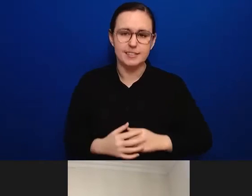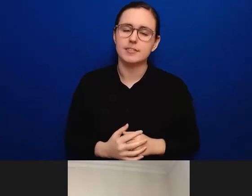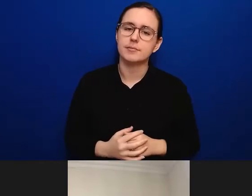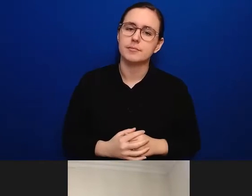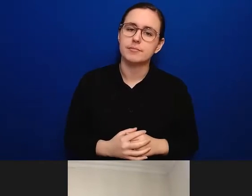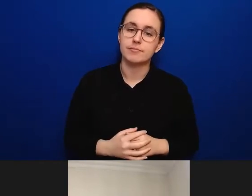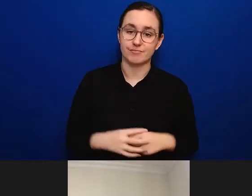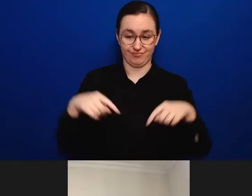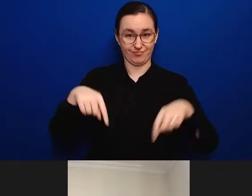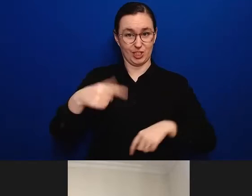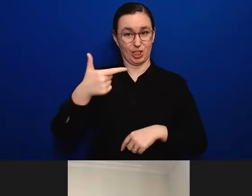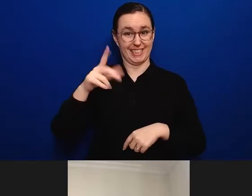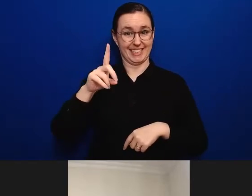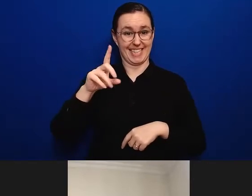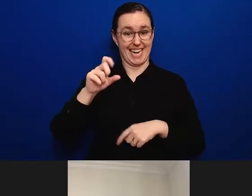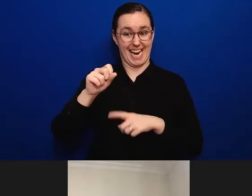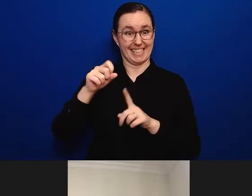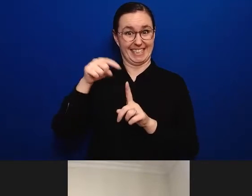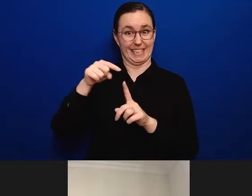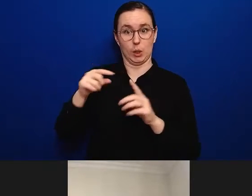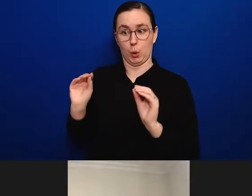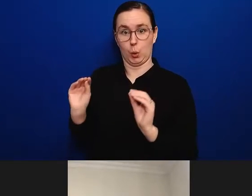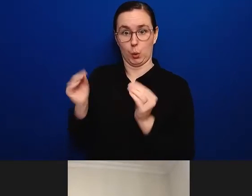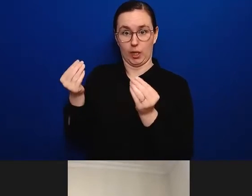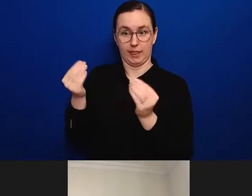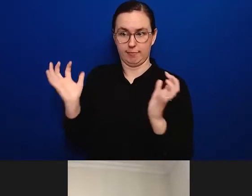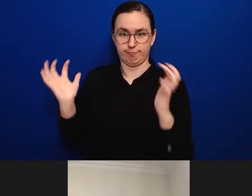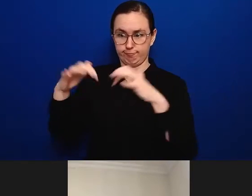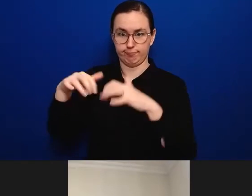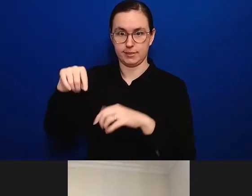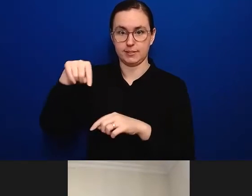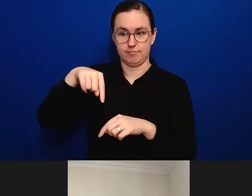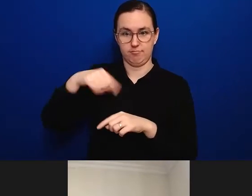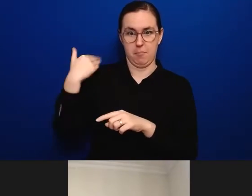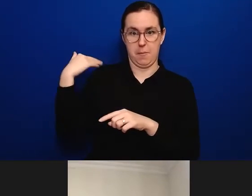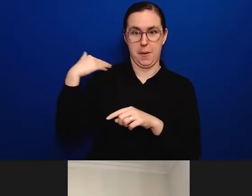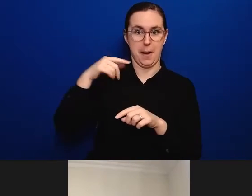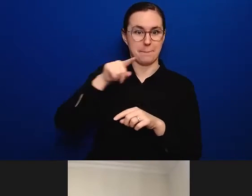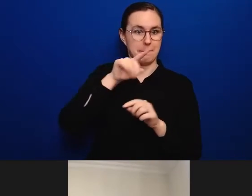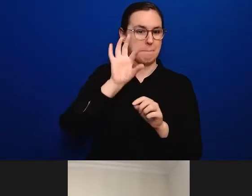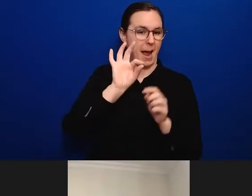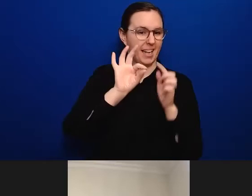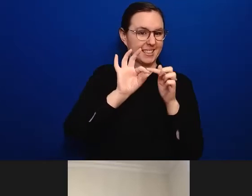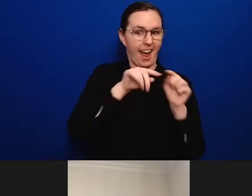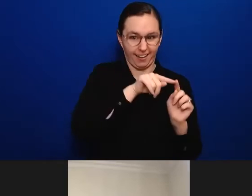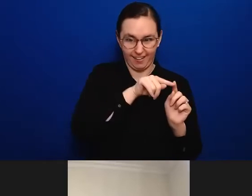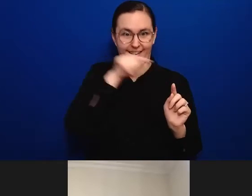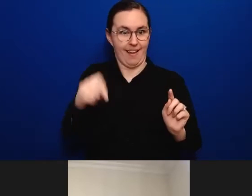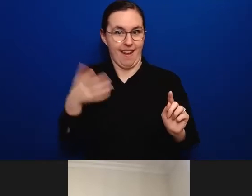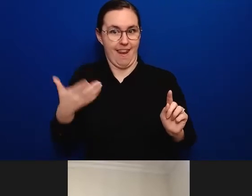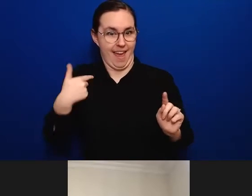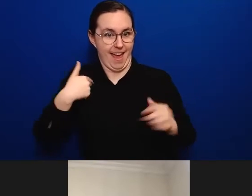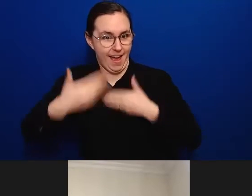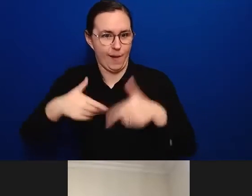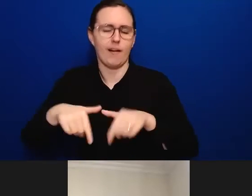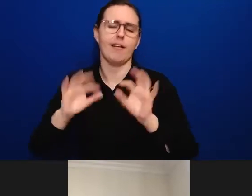Monday. And I'm really happy because these type of events will really bring the capacities of youth with disabilities,